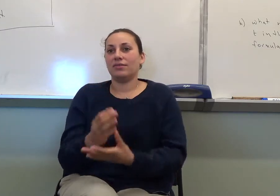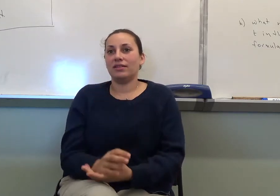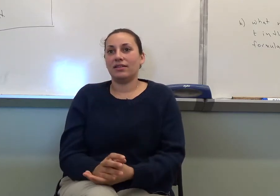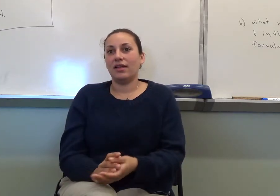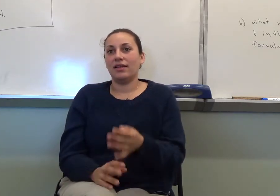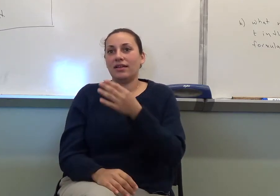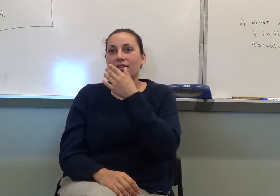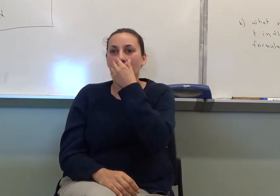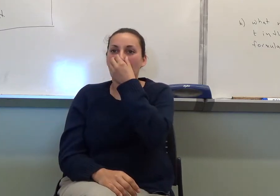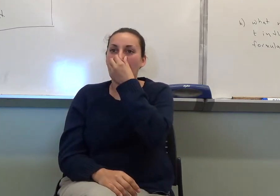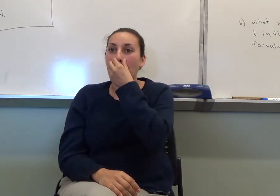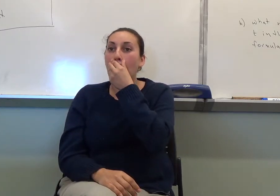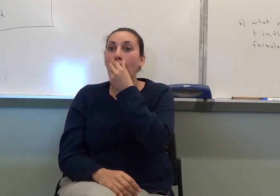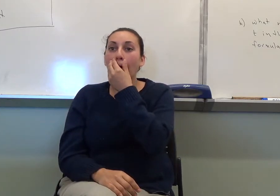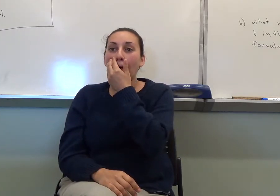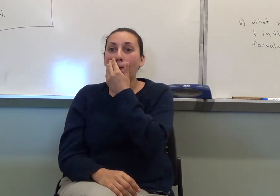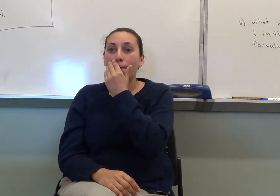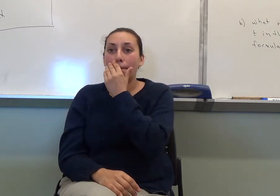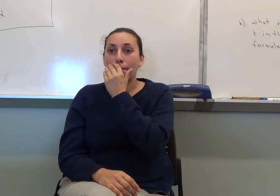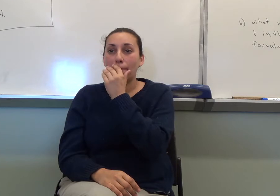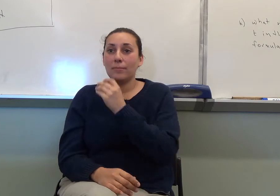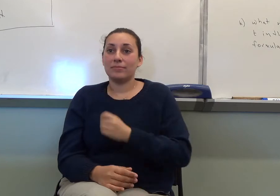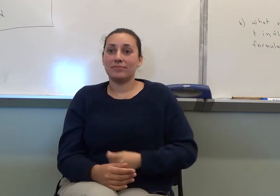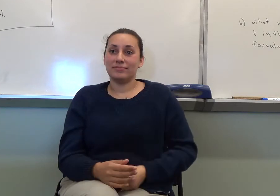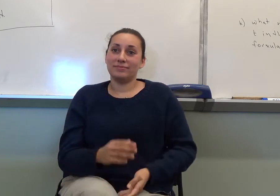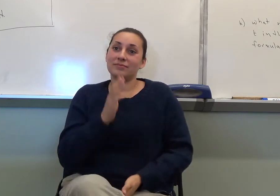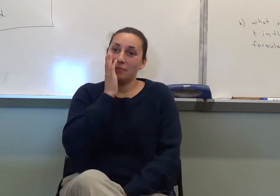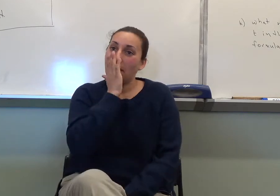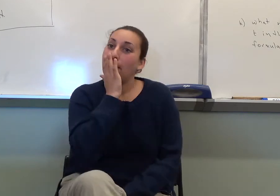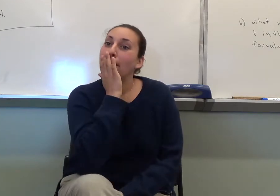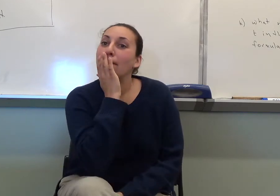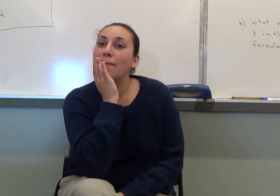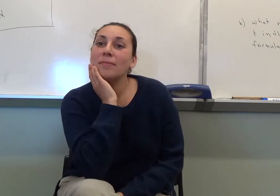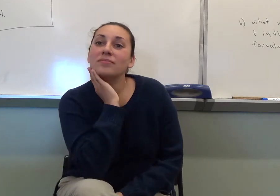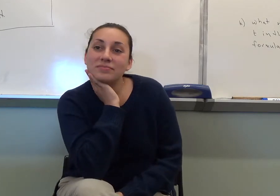divided by the original amount